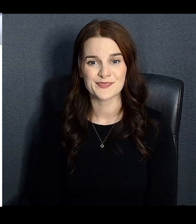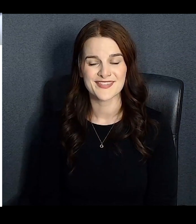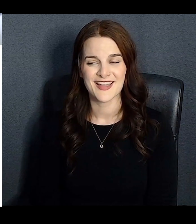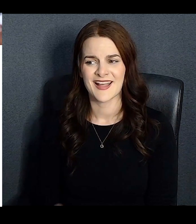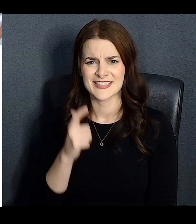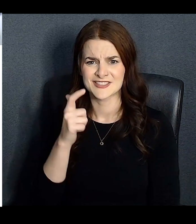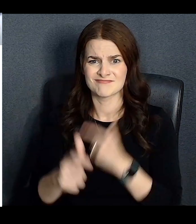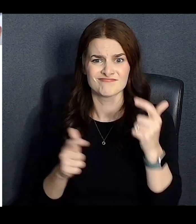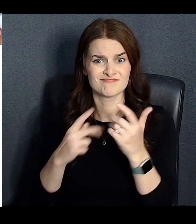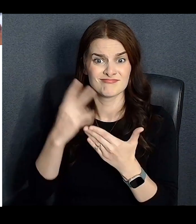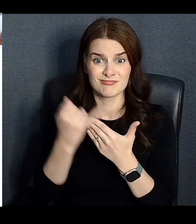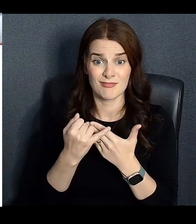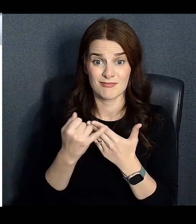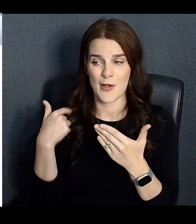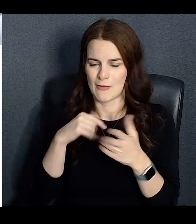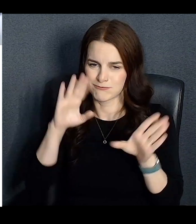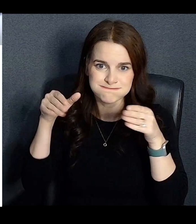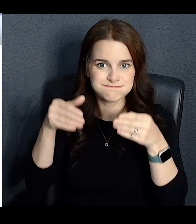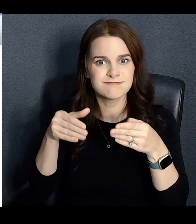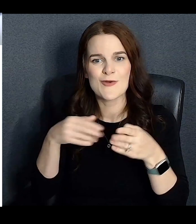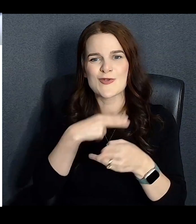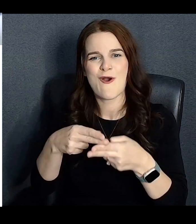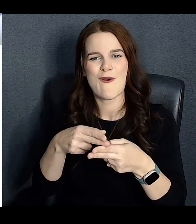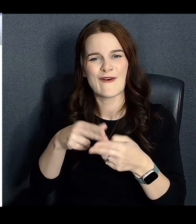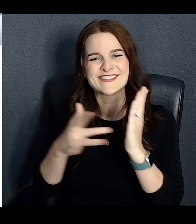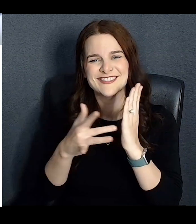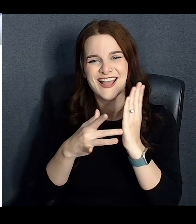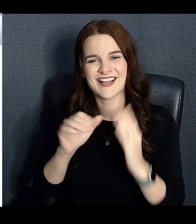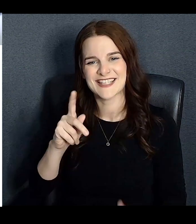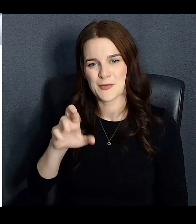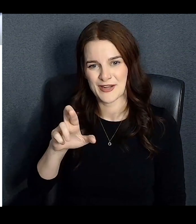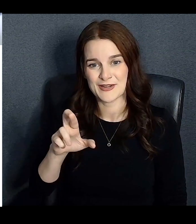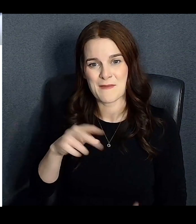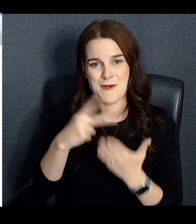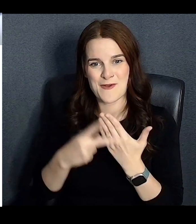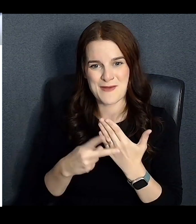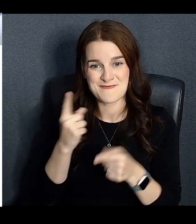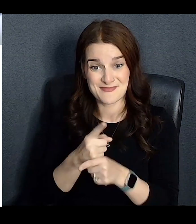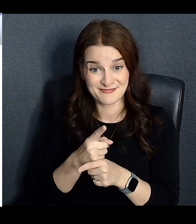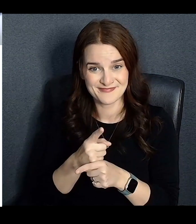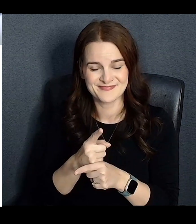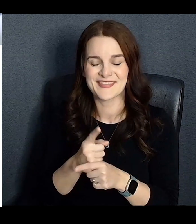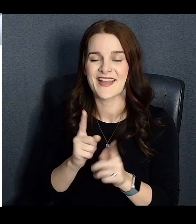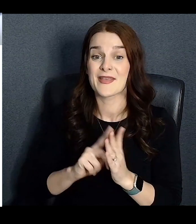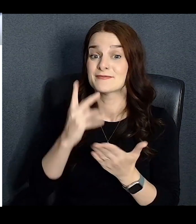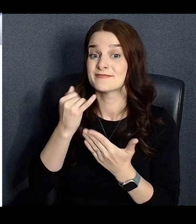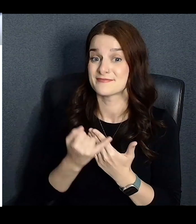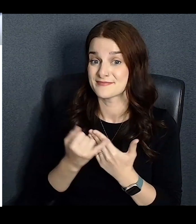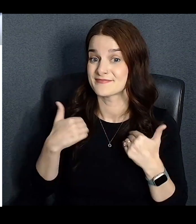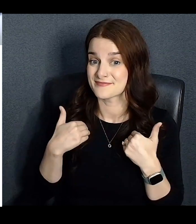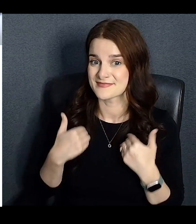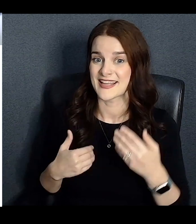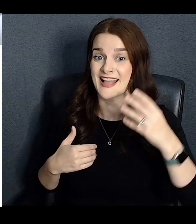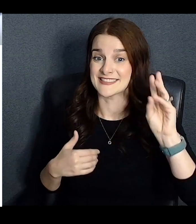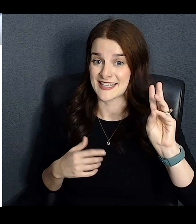So this large kind of project that we're working on, we are calling the Tech Accelerator program, right? And in this